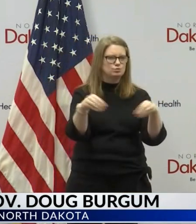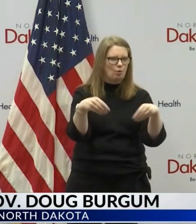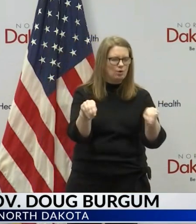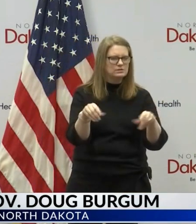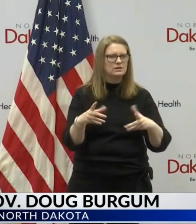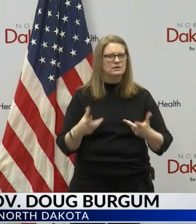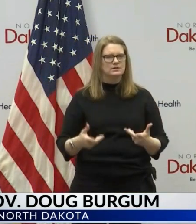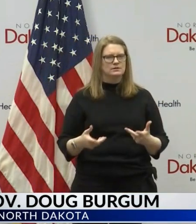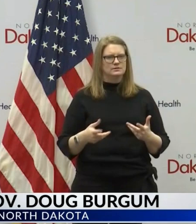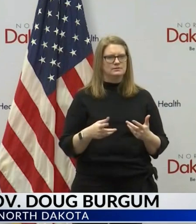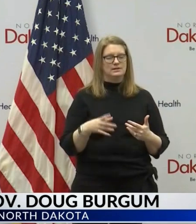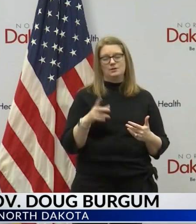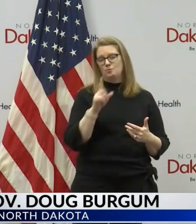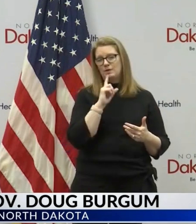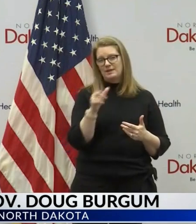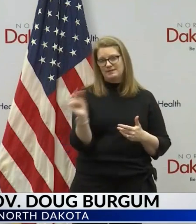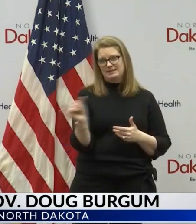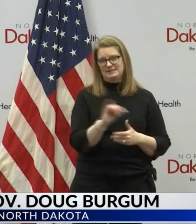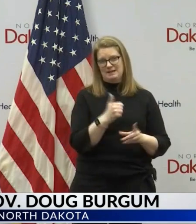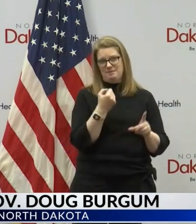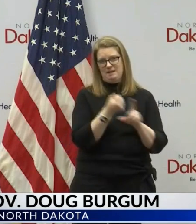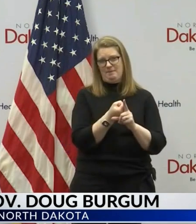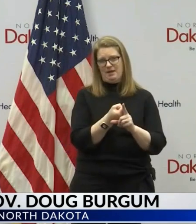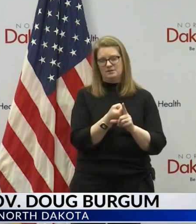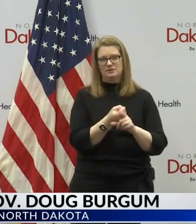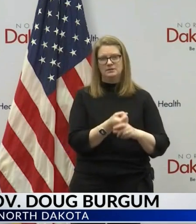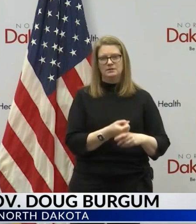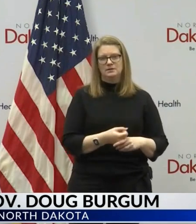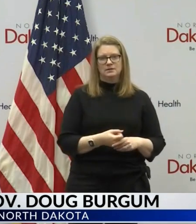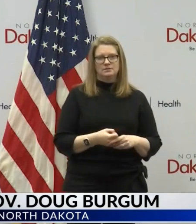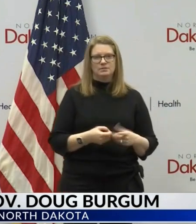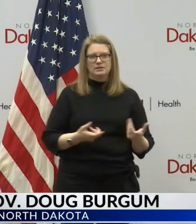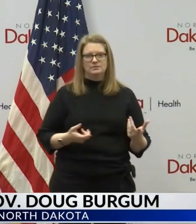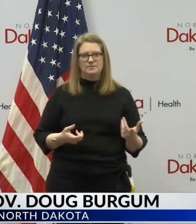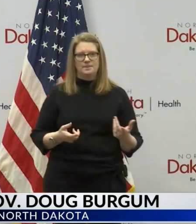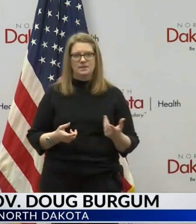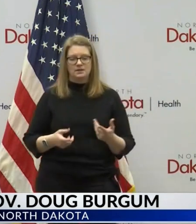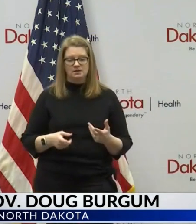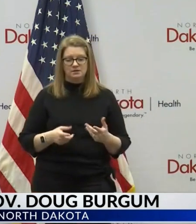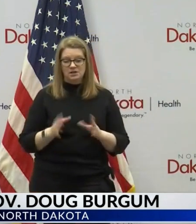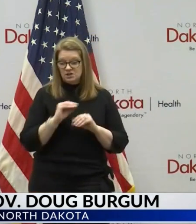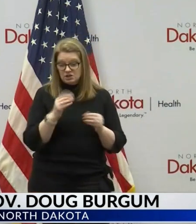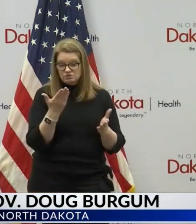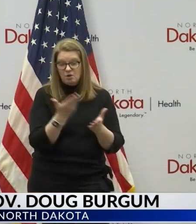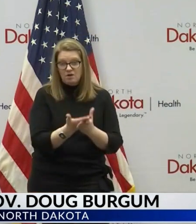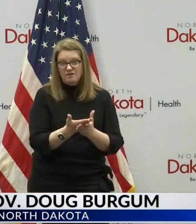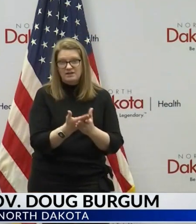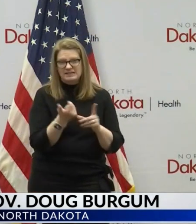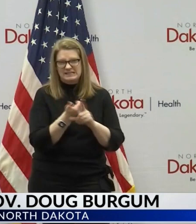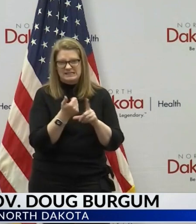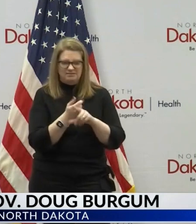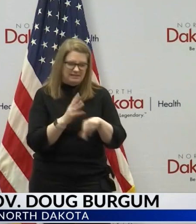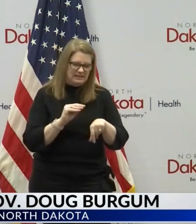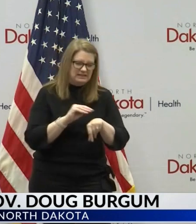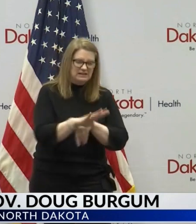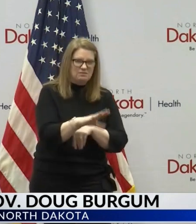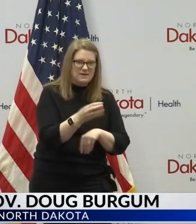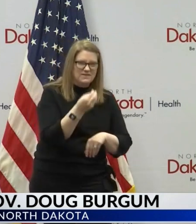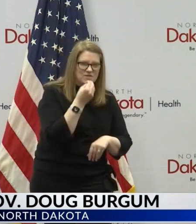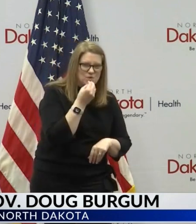of impact. The good news is that there's no evidence that this gets transmitted through food, so I don't think there's a food